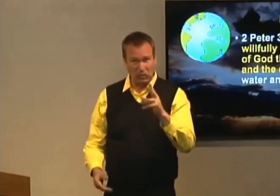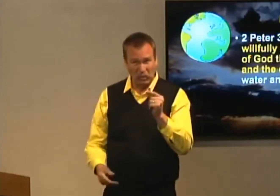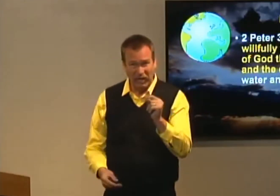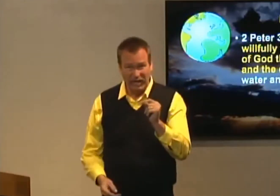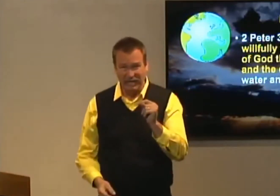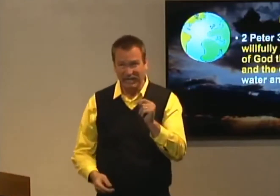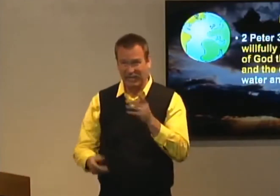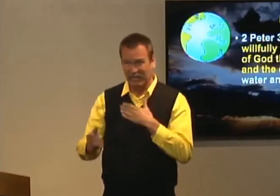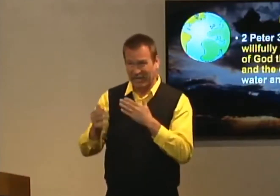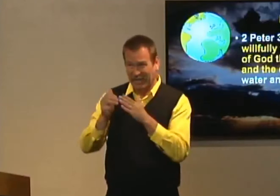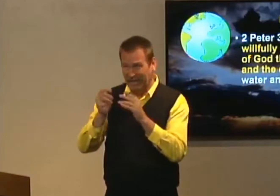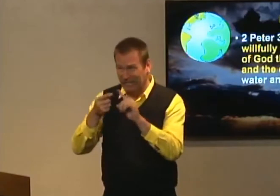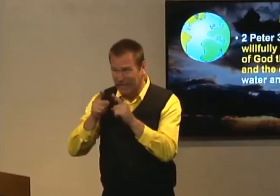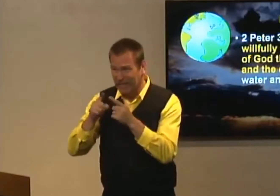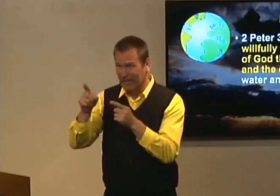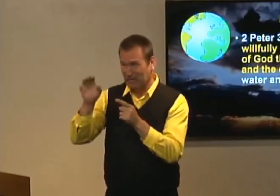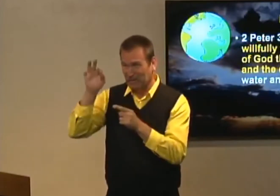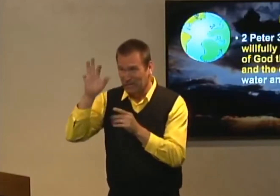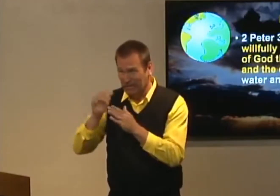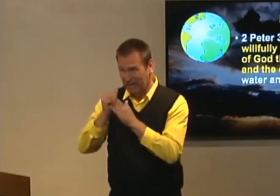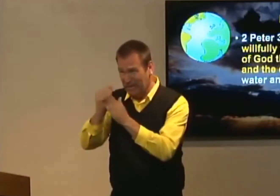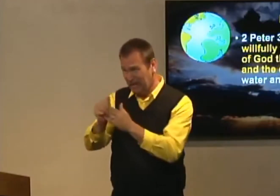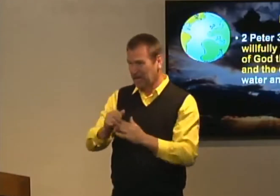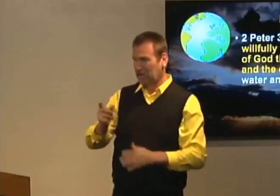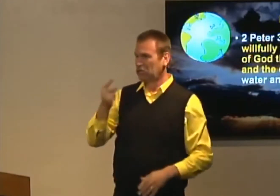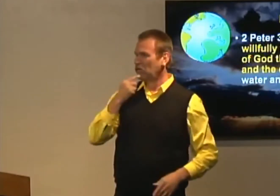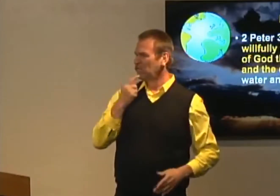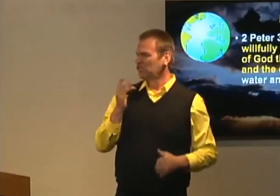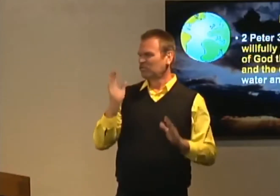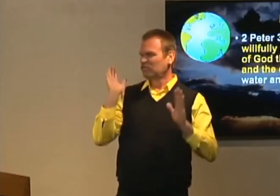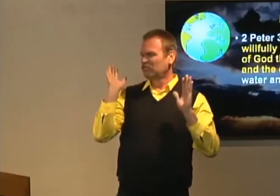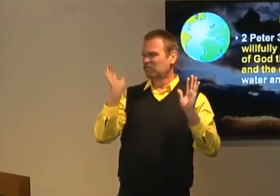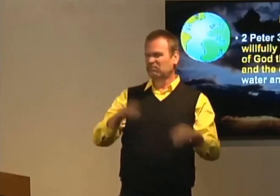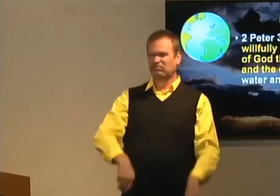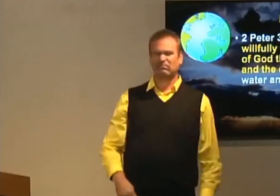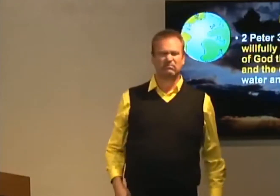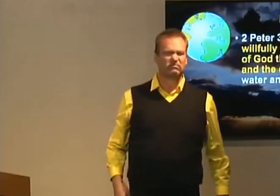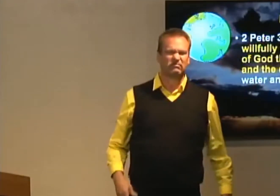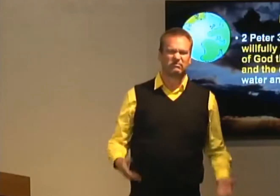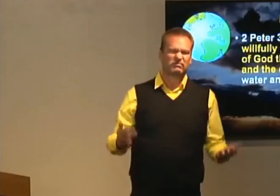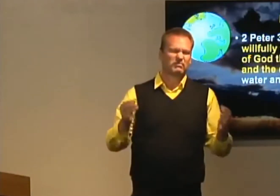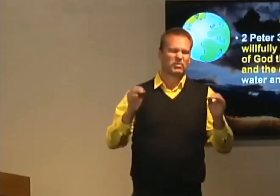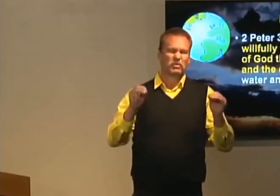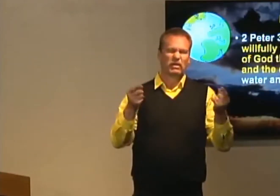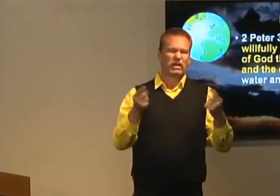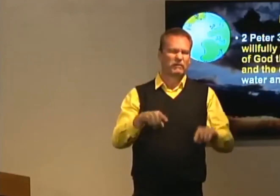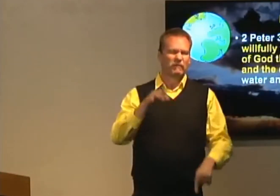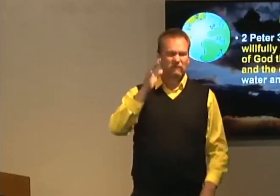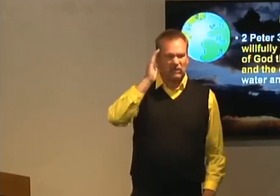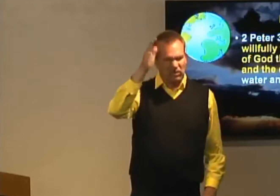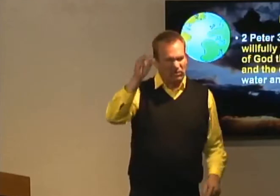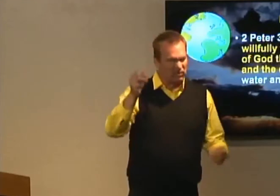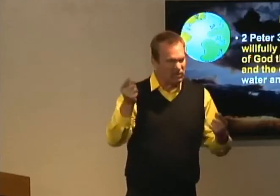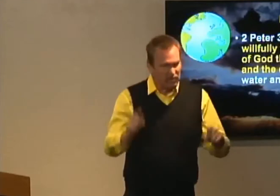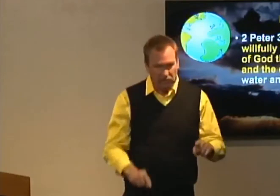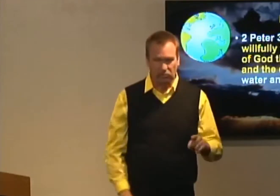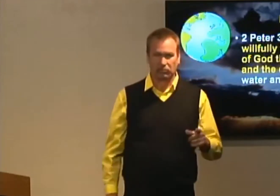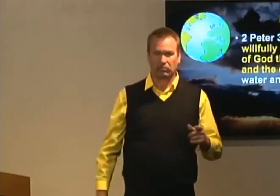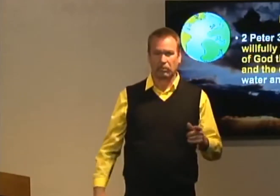like, what? You've been in ministry, you've been a Christian leader. And they're like, I'm just not really, I